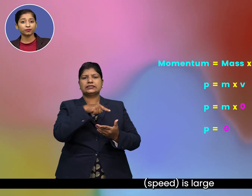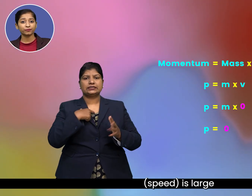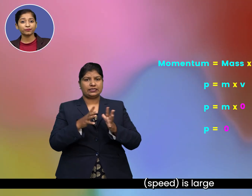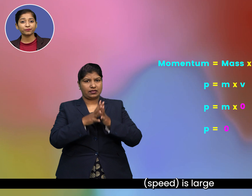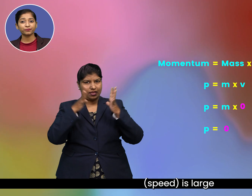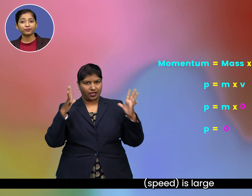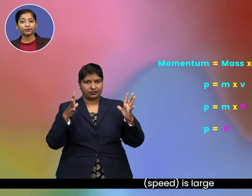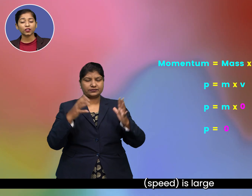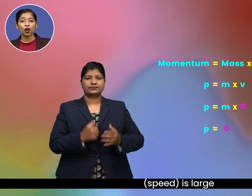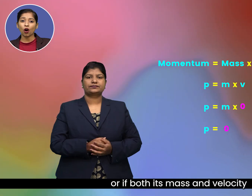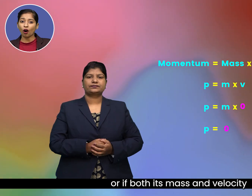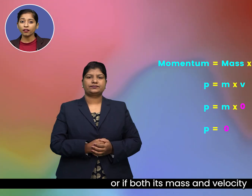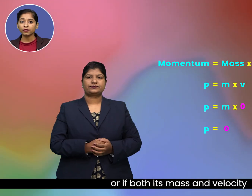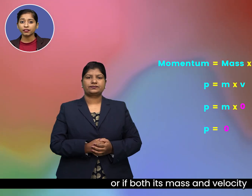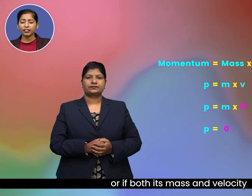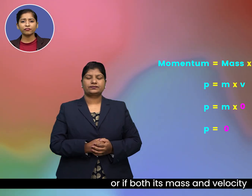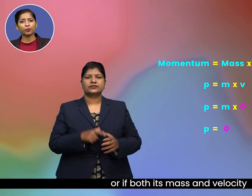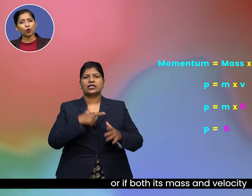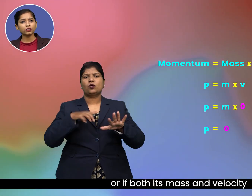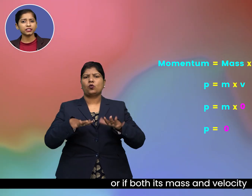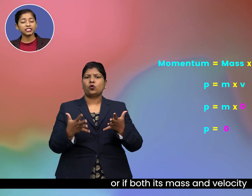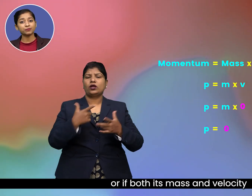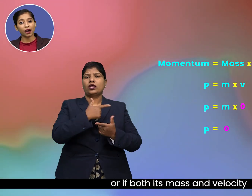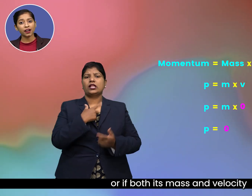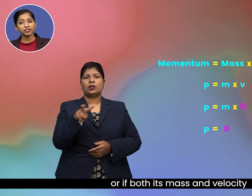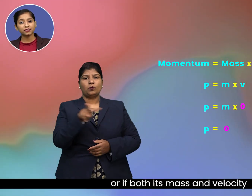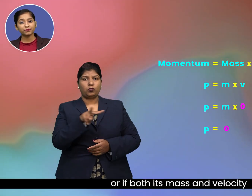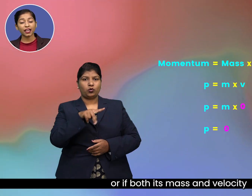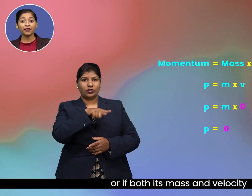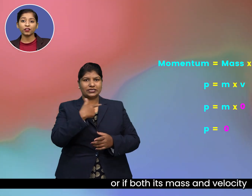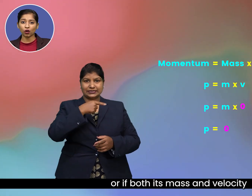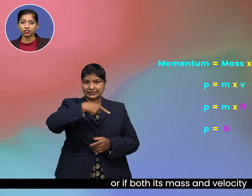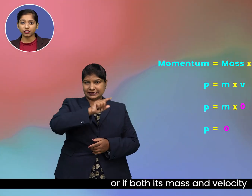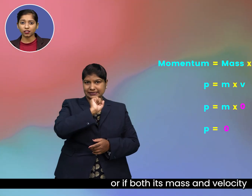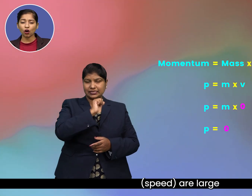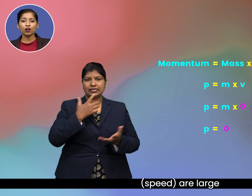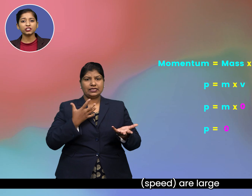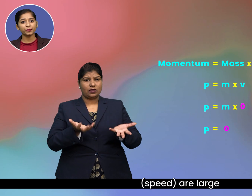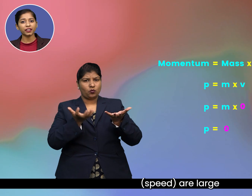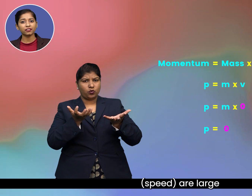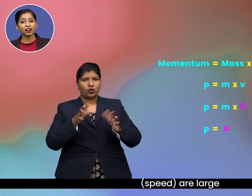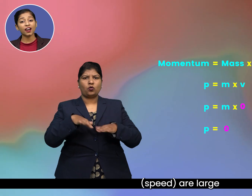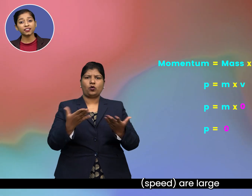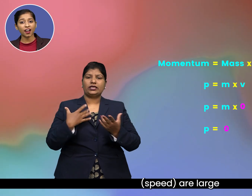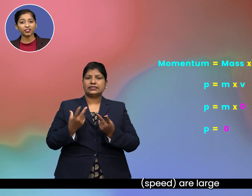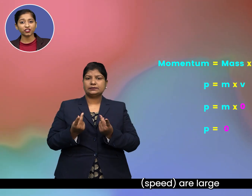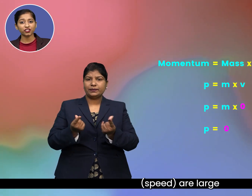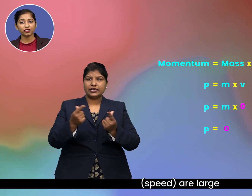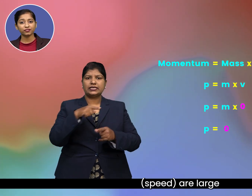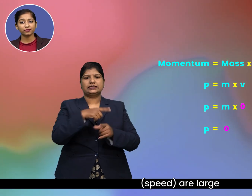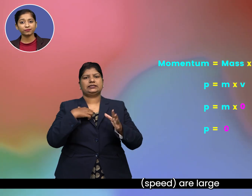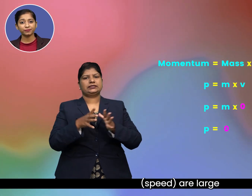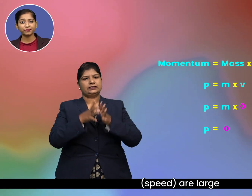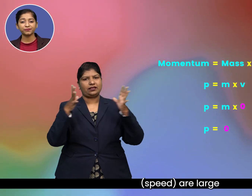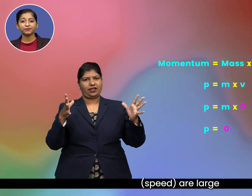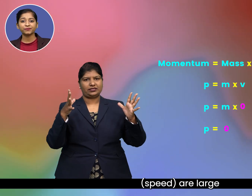large, or if both its mass and velocity or speed are large.